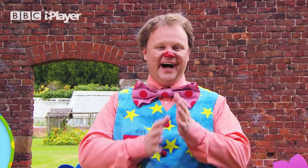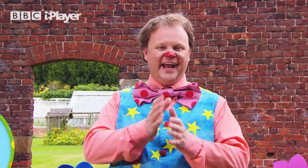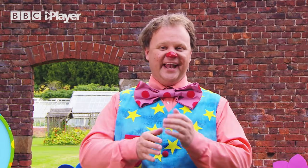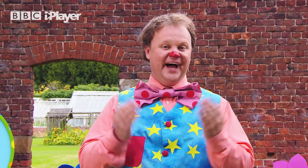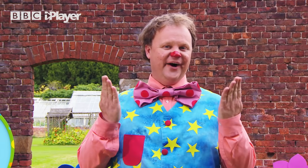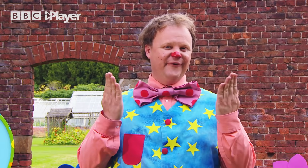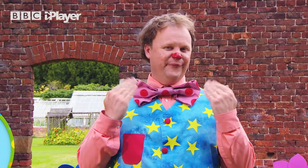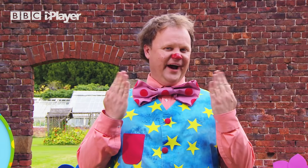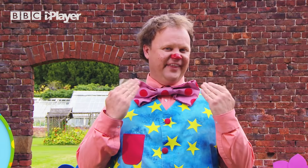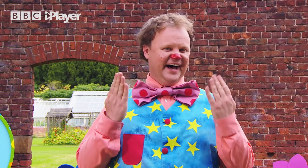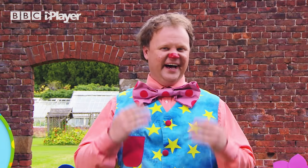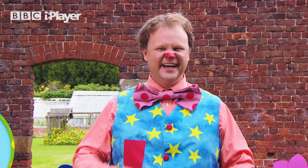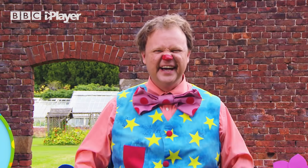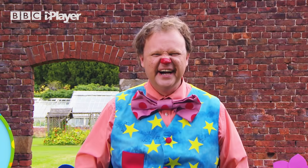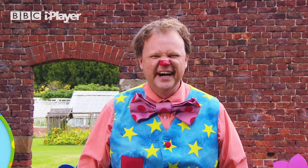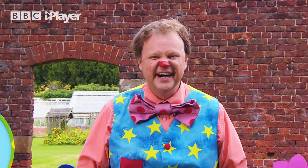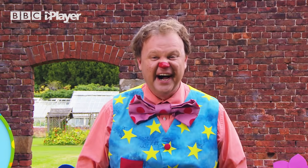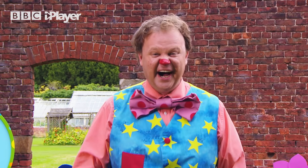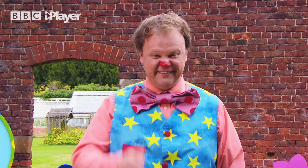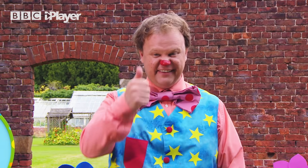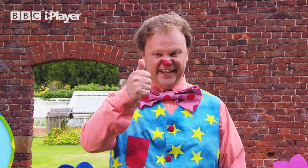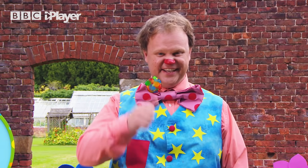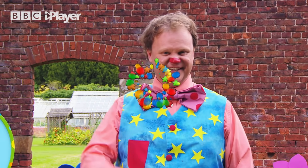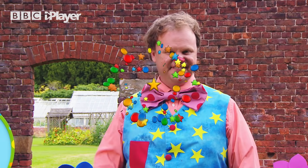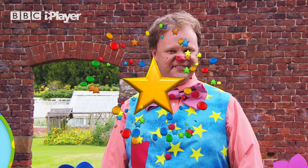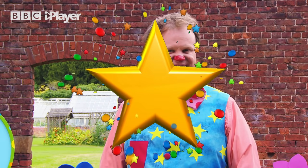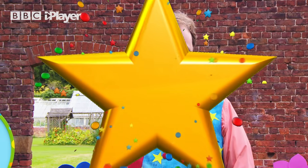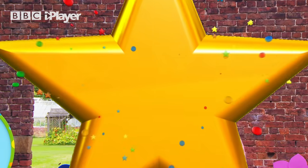sign! Weather! Oh, very good.